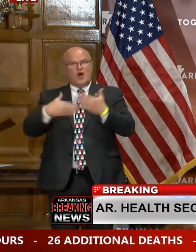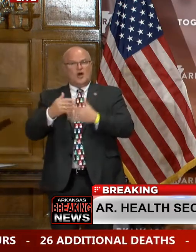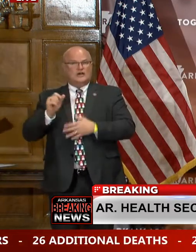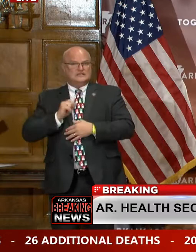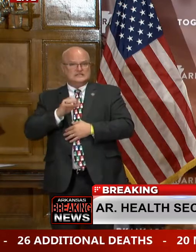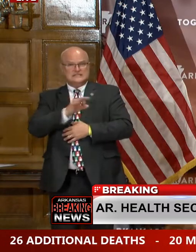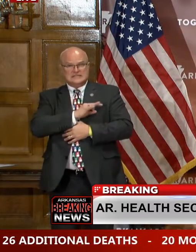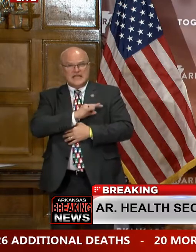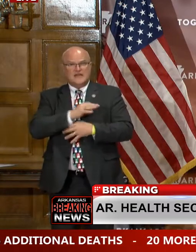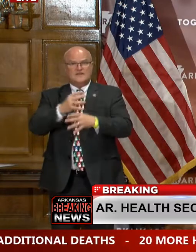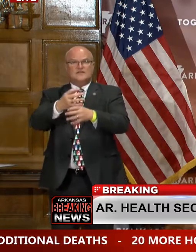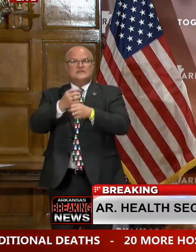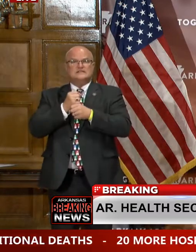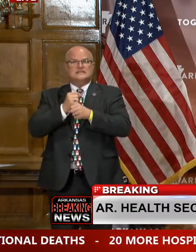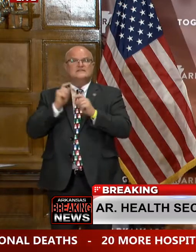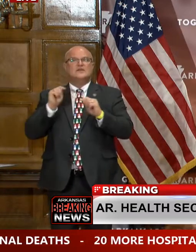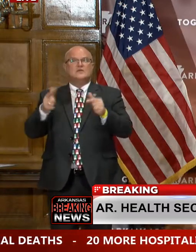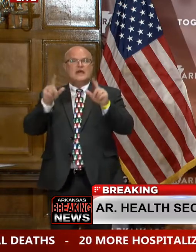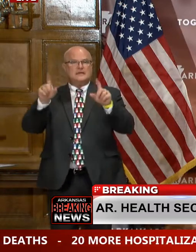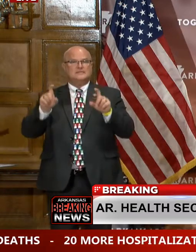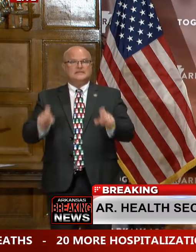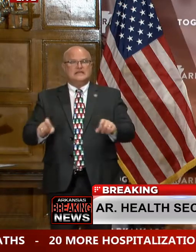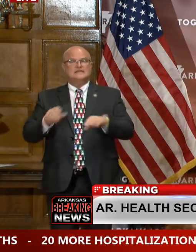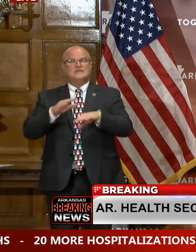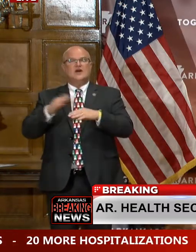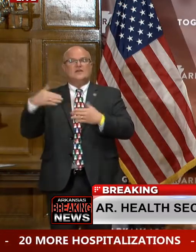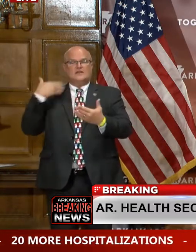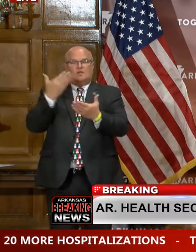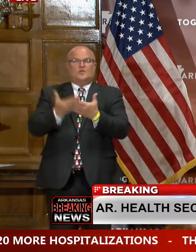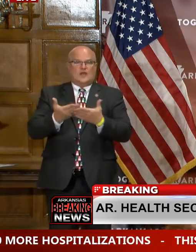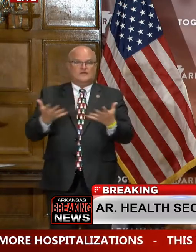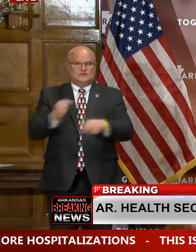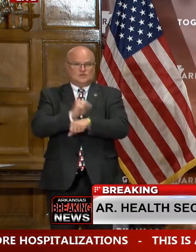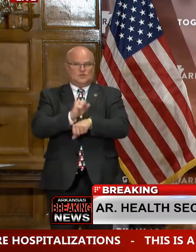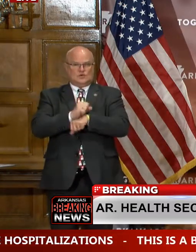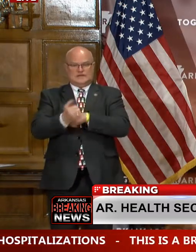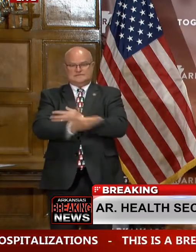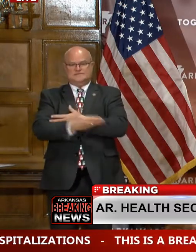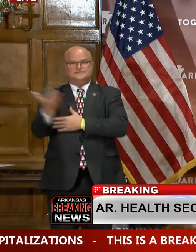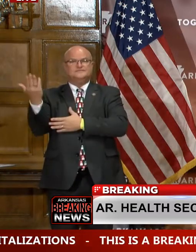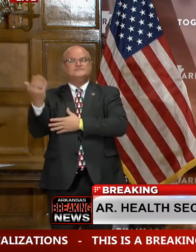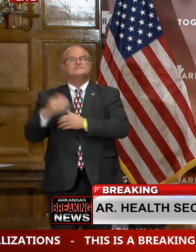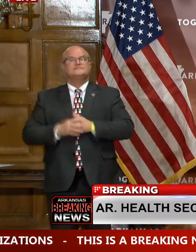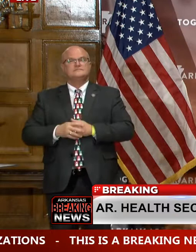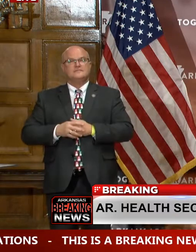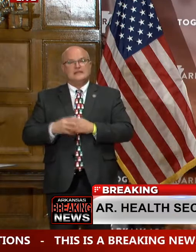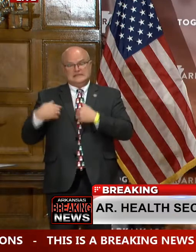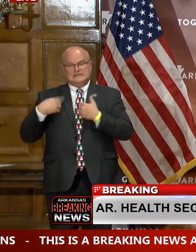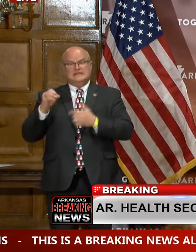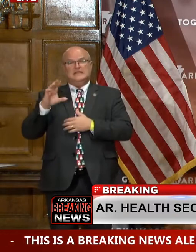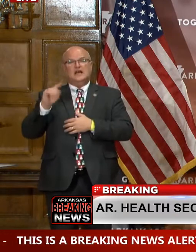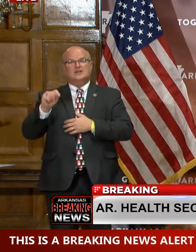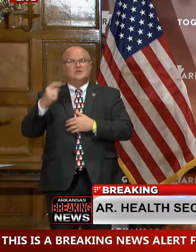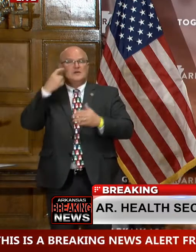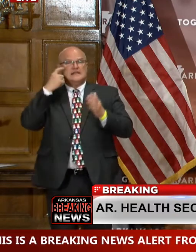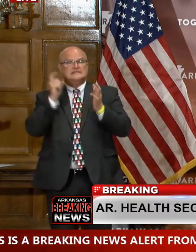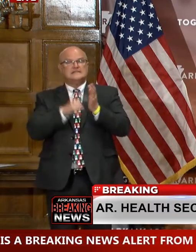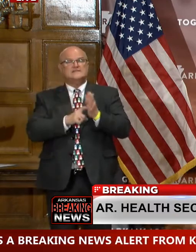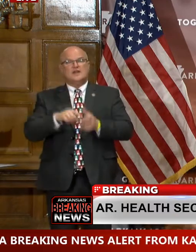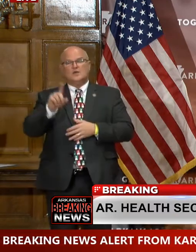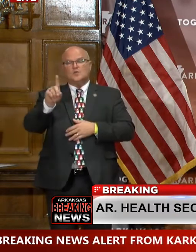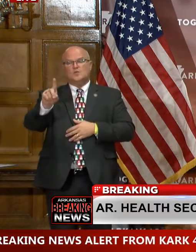staff receiving a rapid test upon their arrival at work. Since October, we have identified